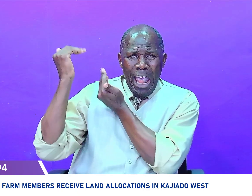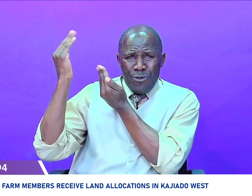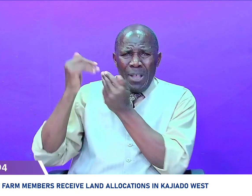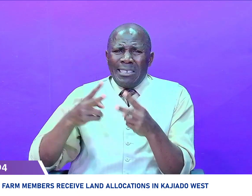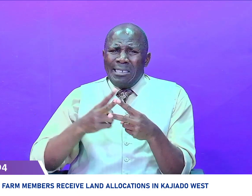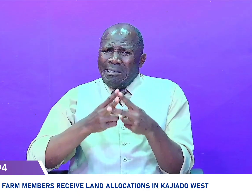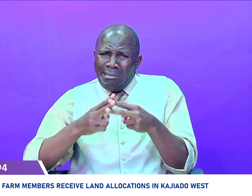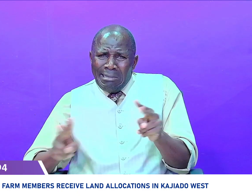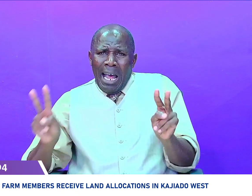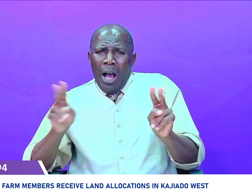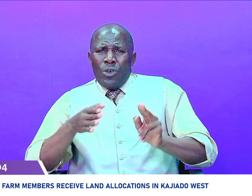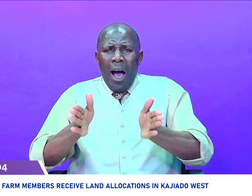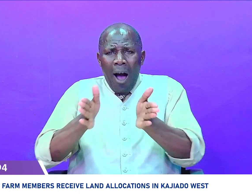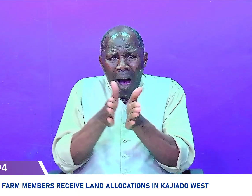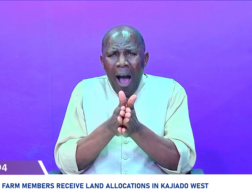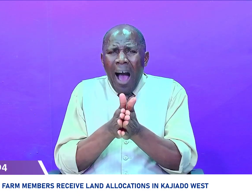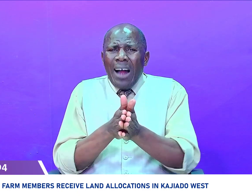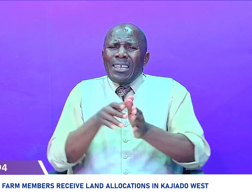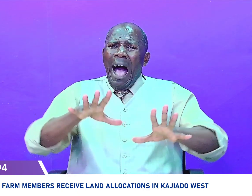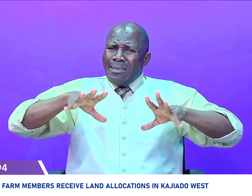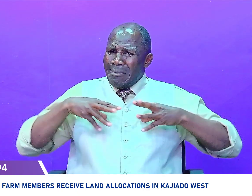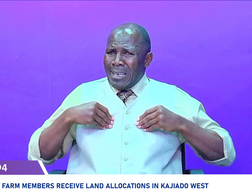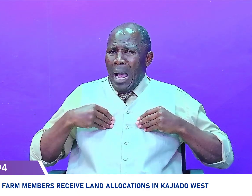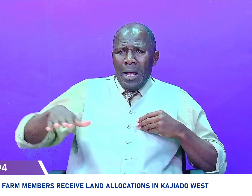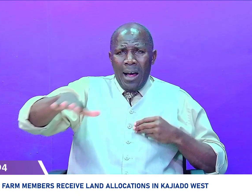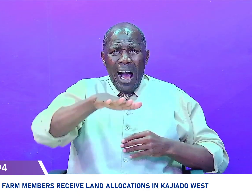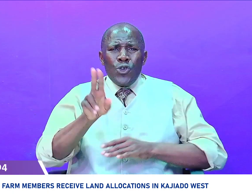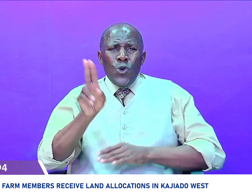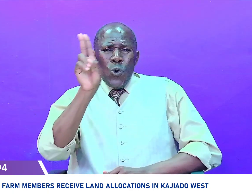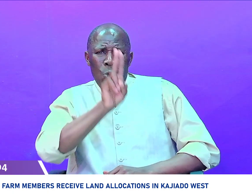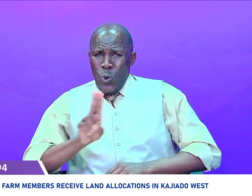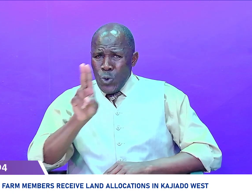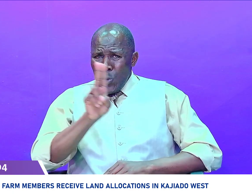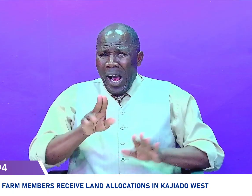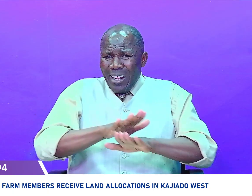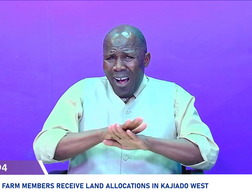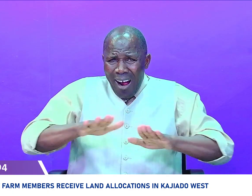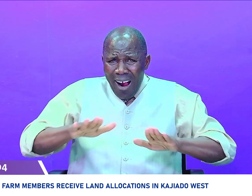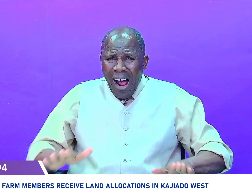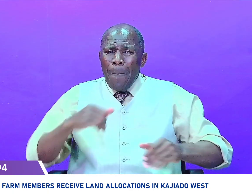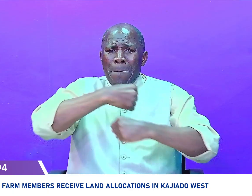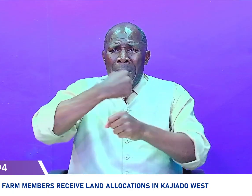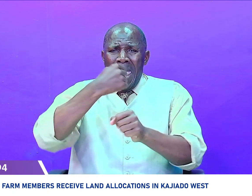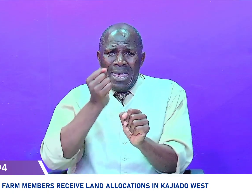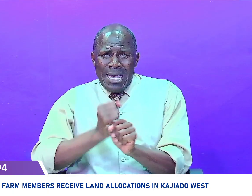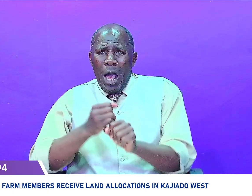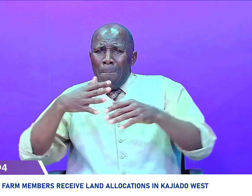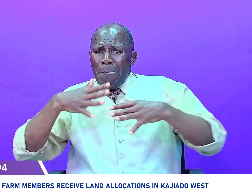The allocations are expected to bring stability and allow residents to utilize their land